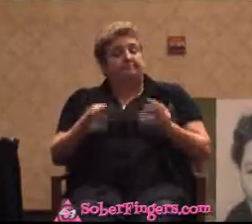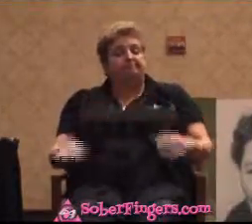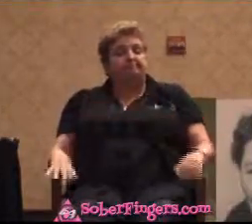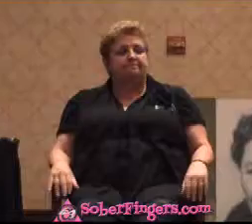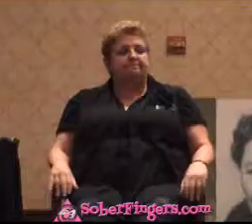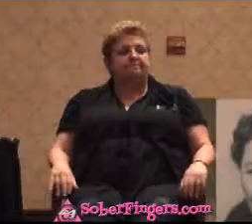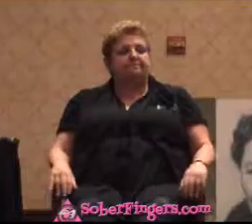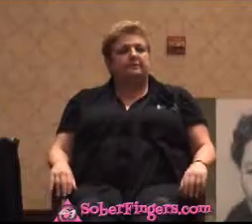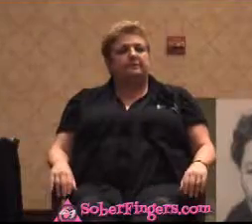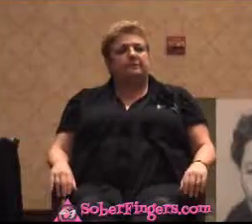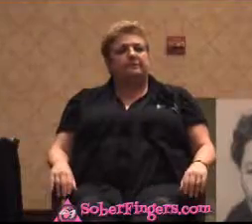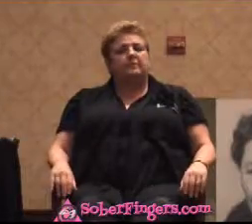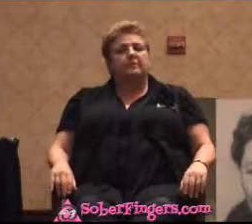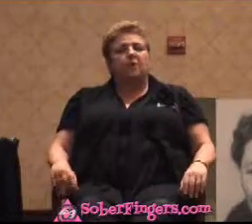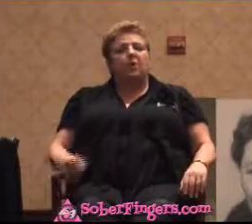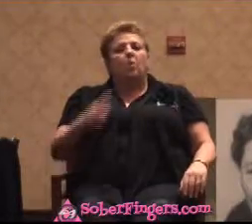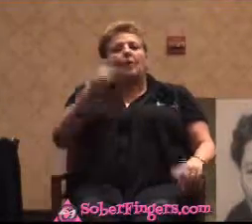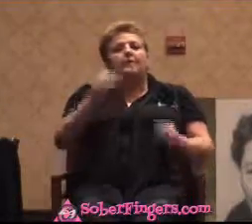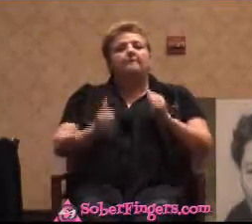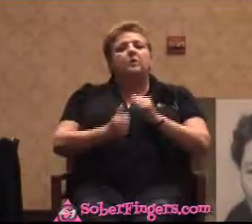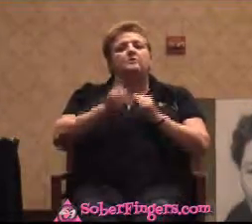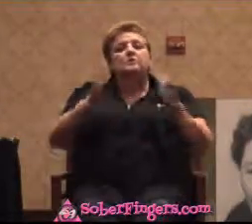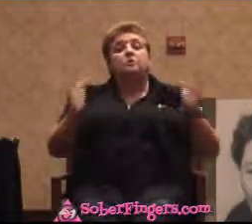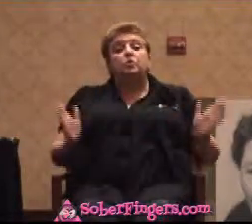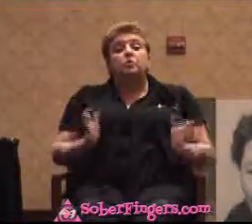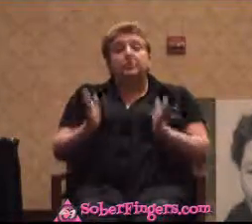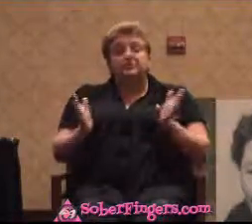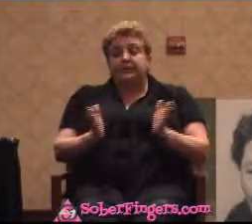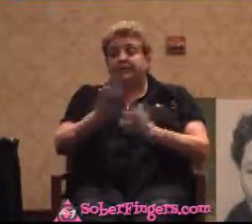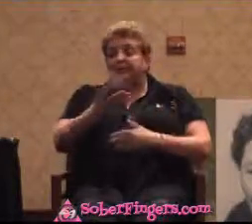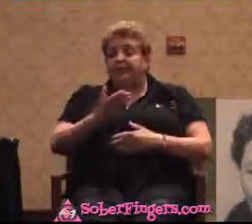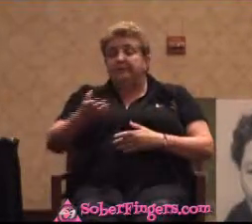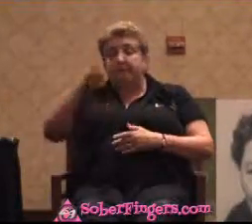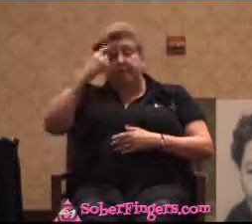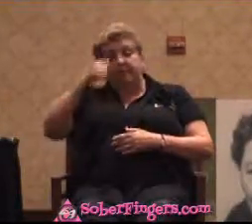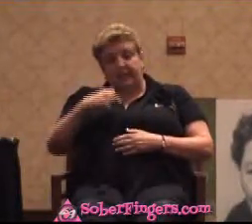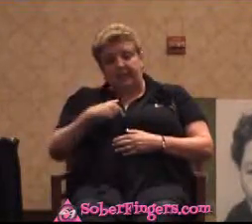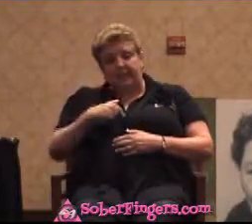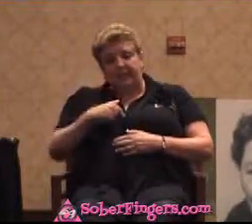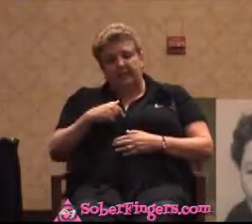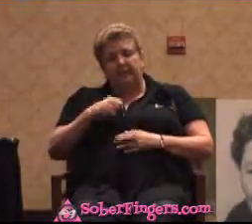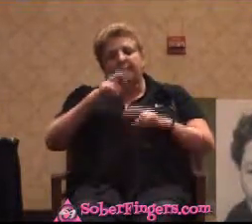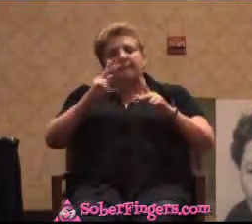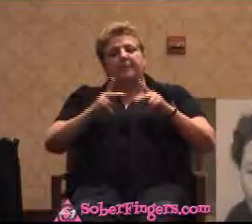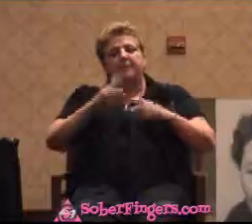one of the most encouraging things for me is that people were able to share with me that they had been through it.